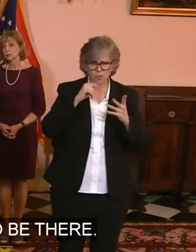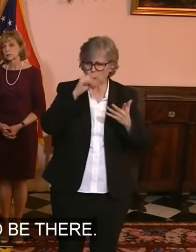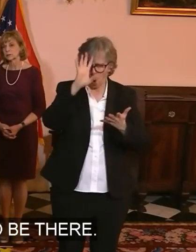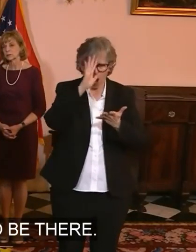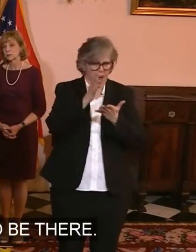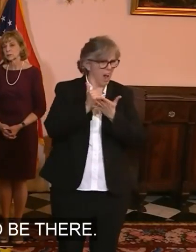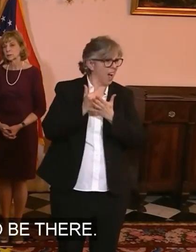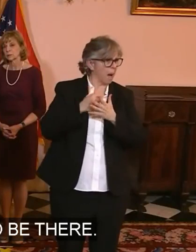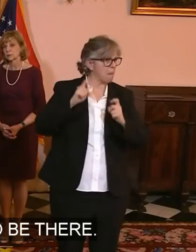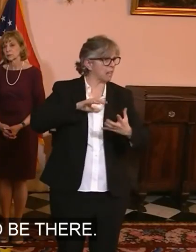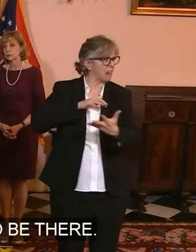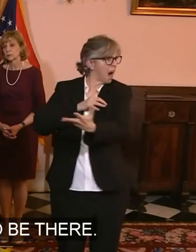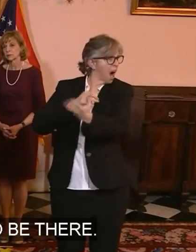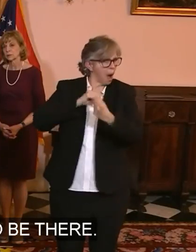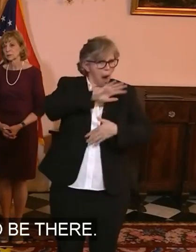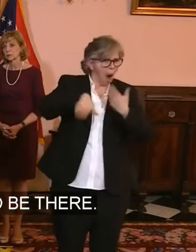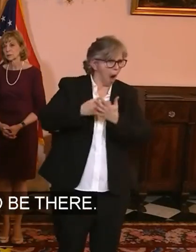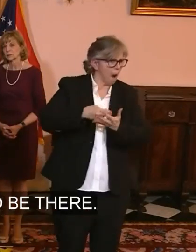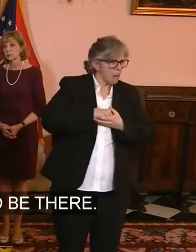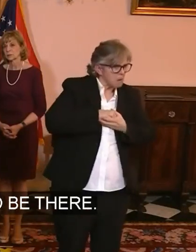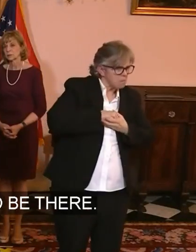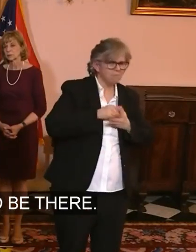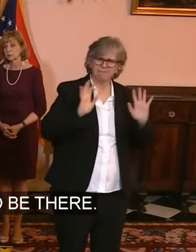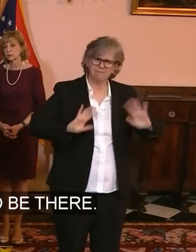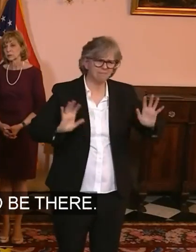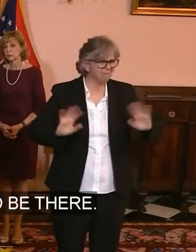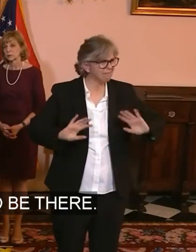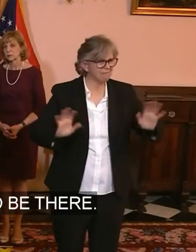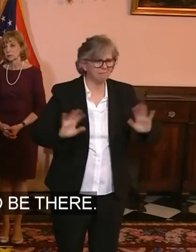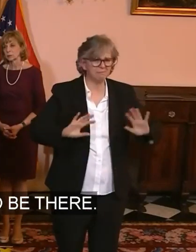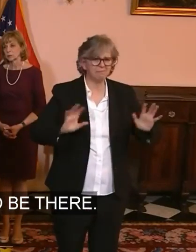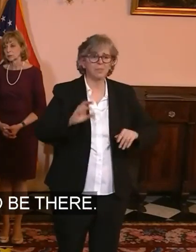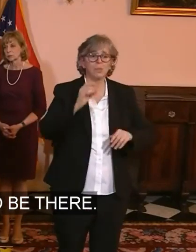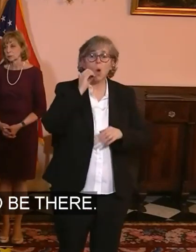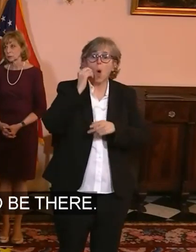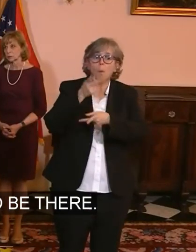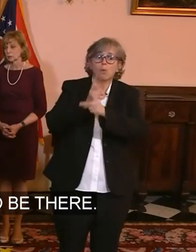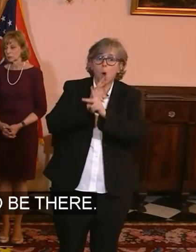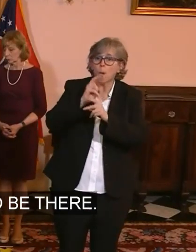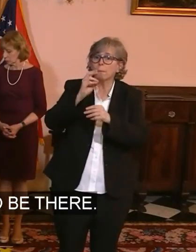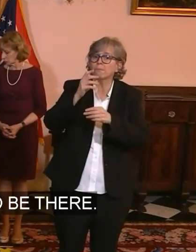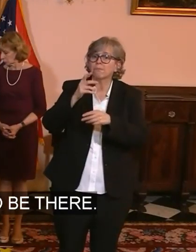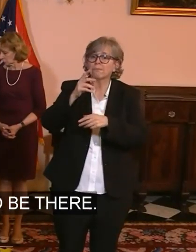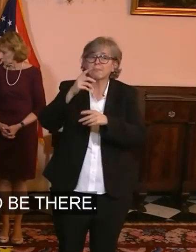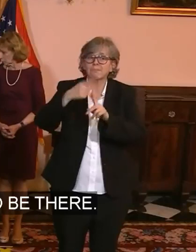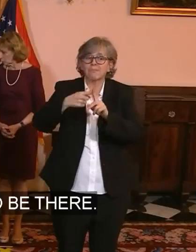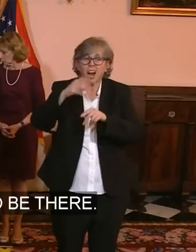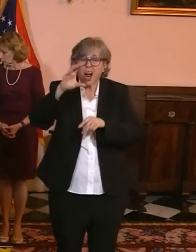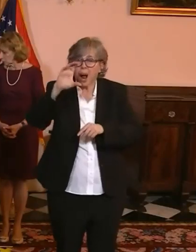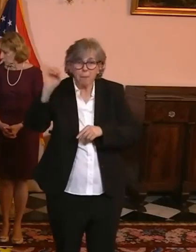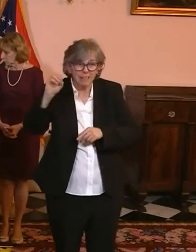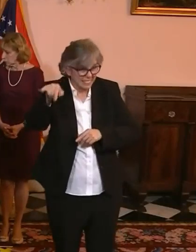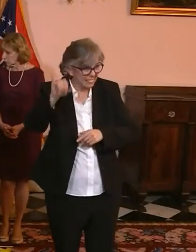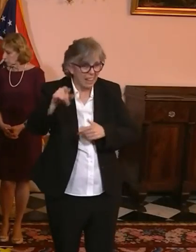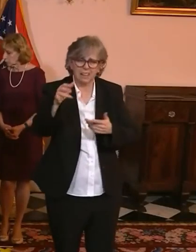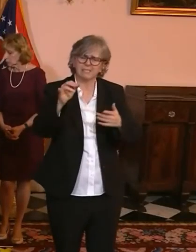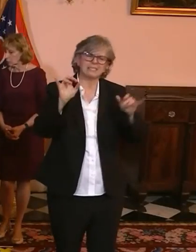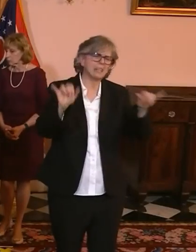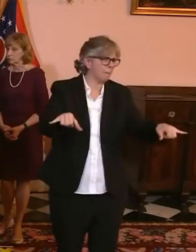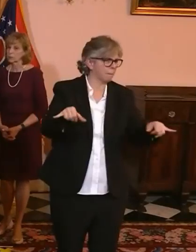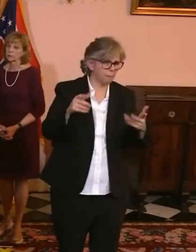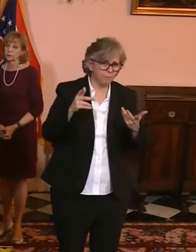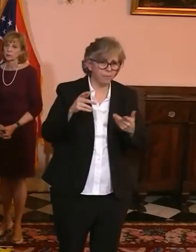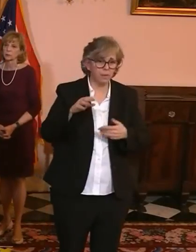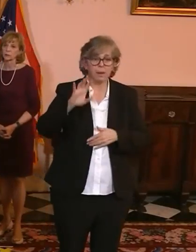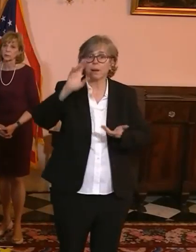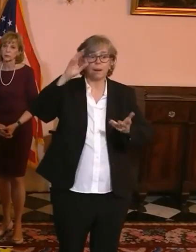with mortgage lenders and banks, as I mentioned. It was great to see that the Federal Housing Finance Authority came out with guidance